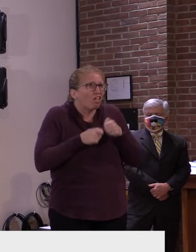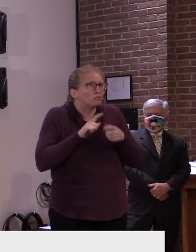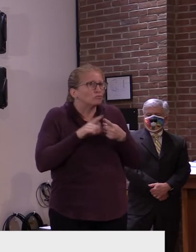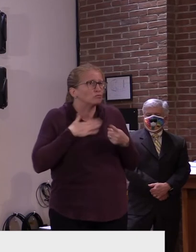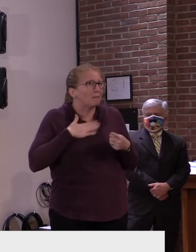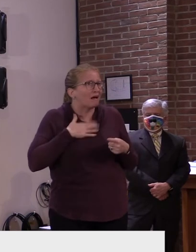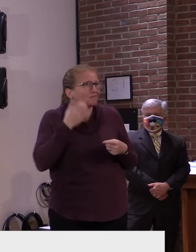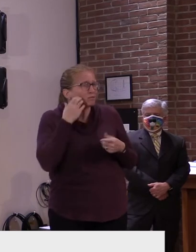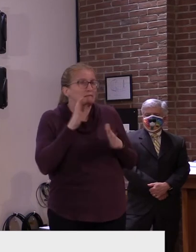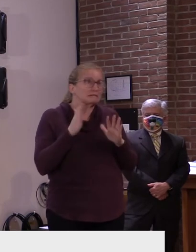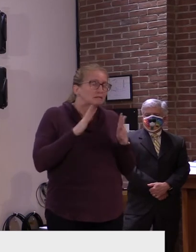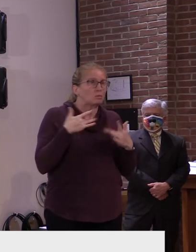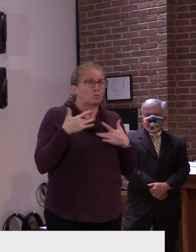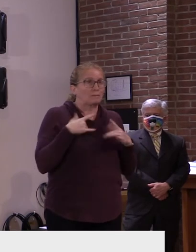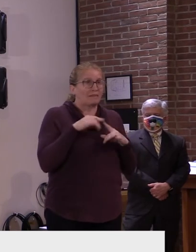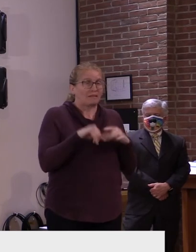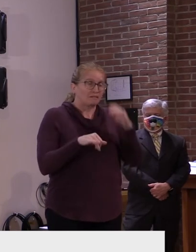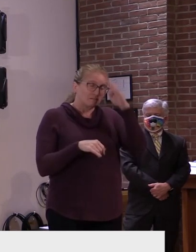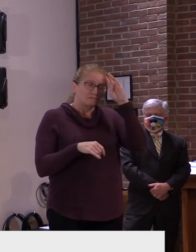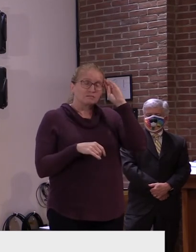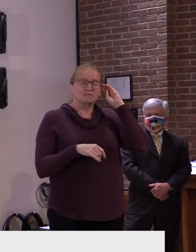but continue to